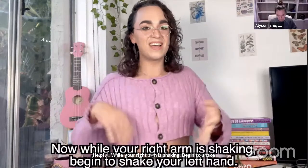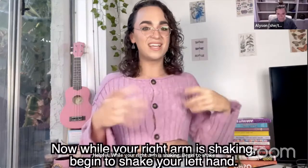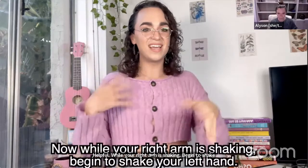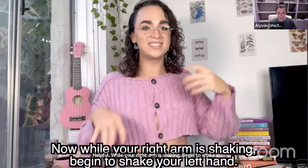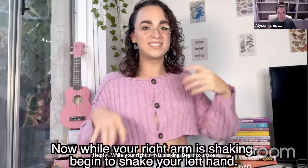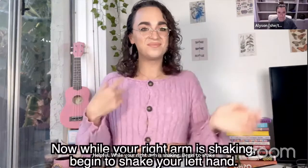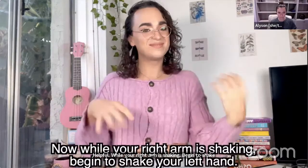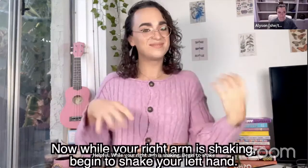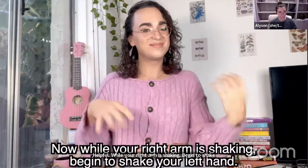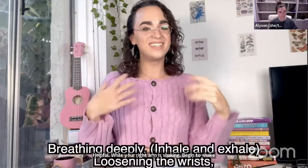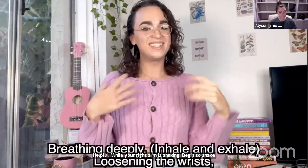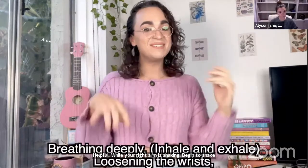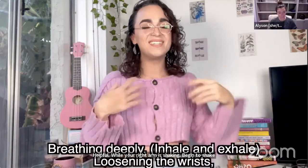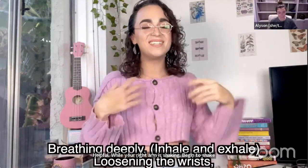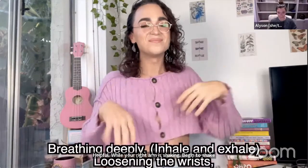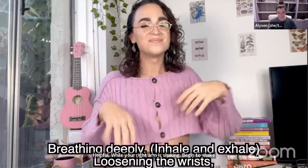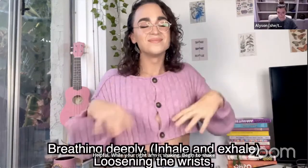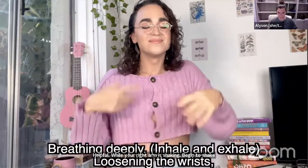deeply,